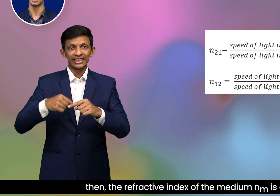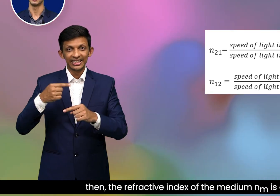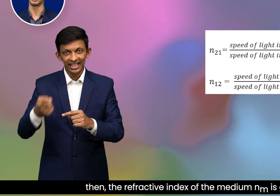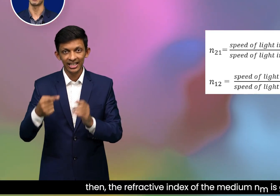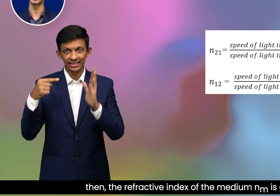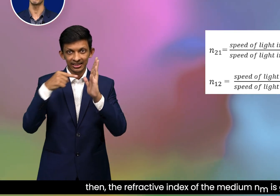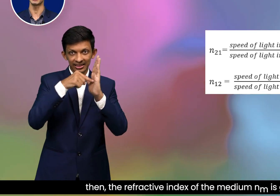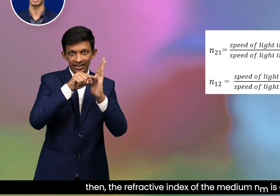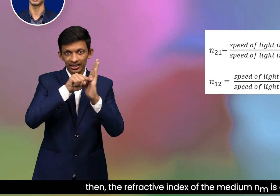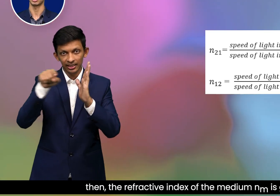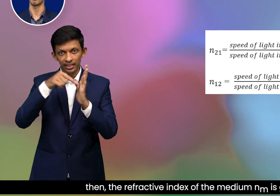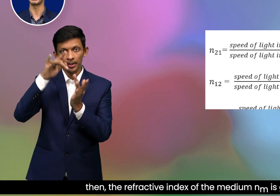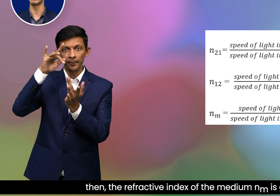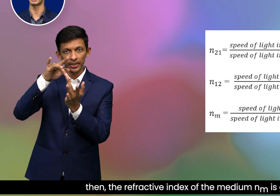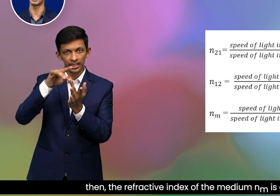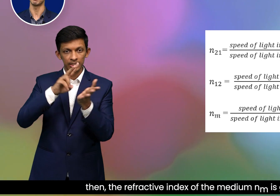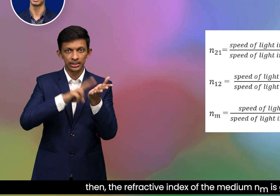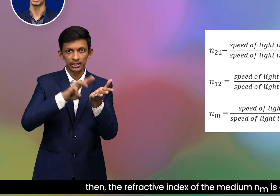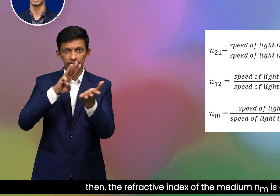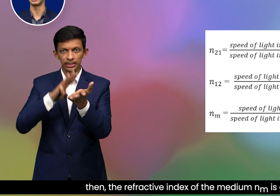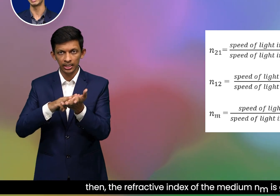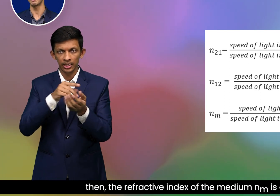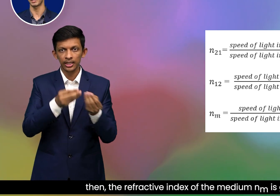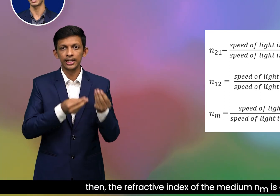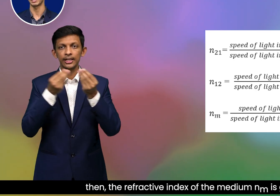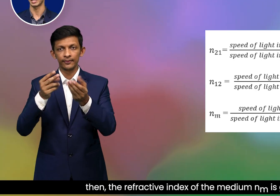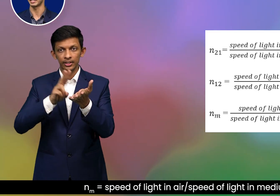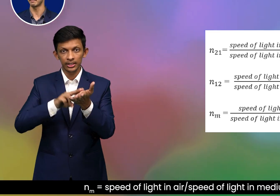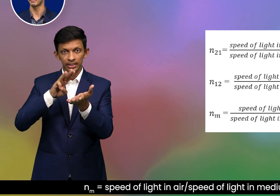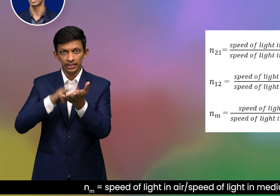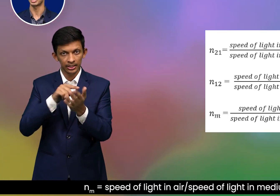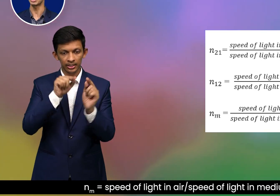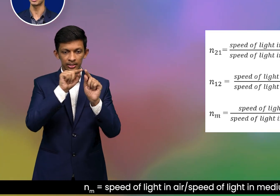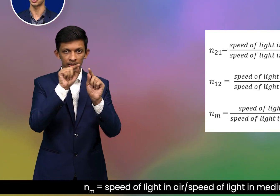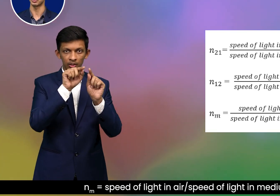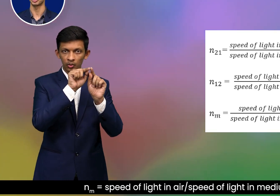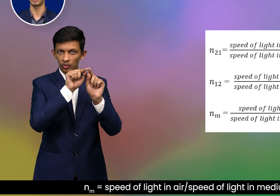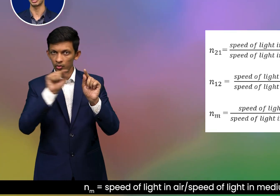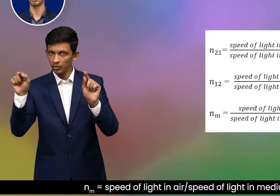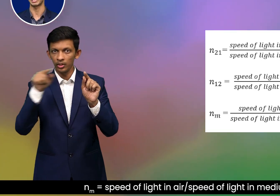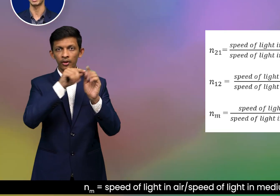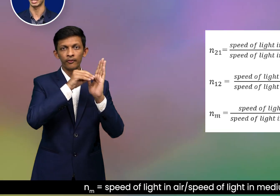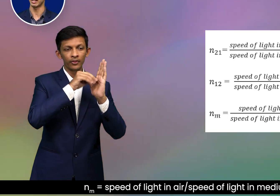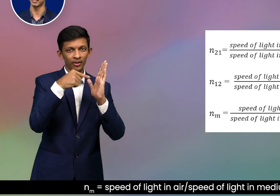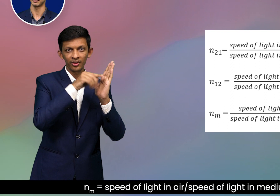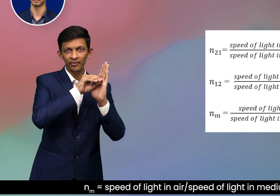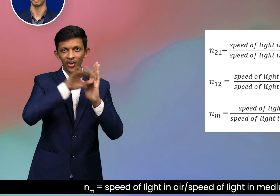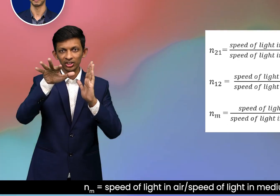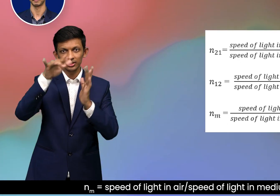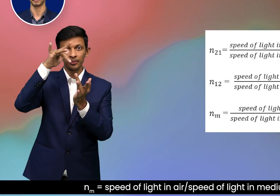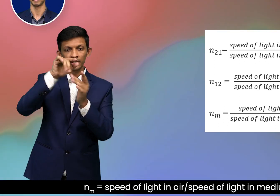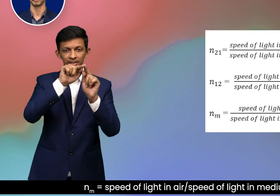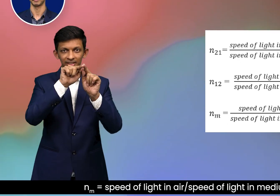then the refractive index of medium Nm is given by Nm equals to speed of light in air